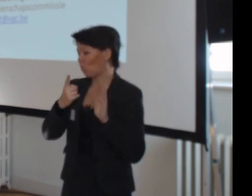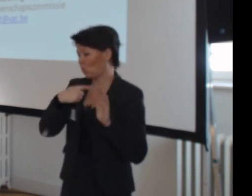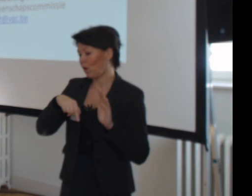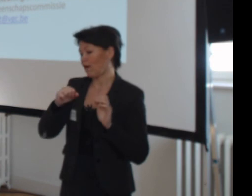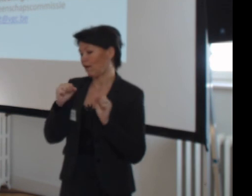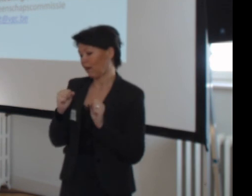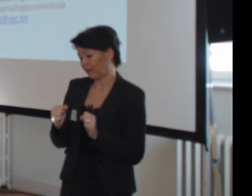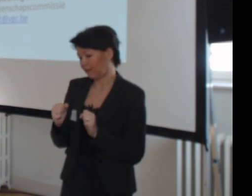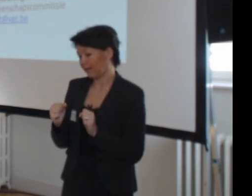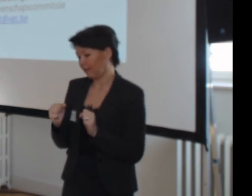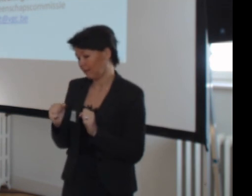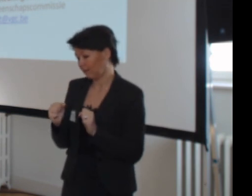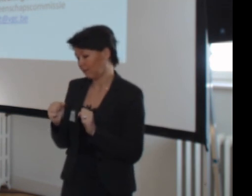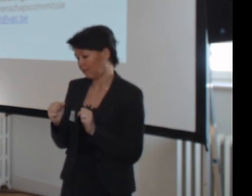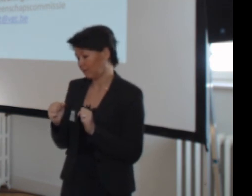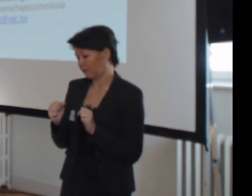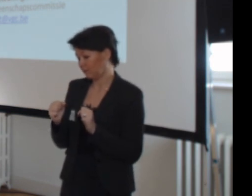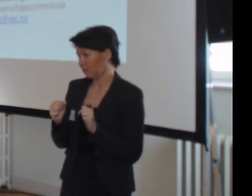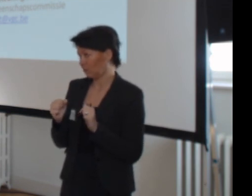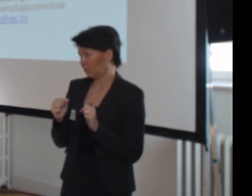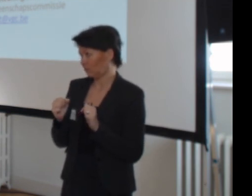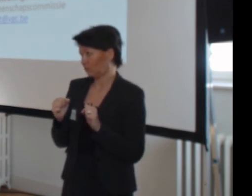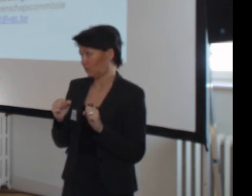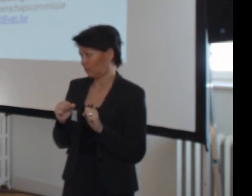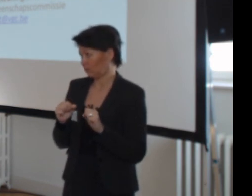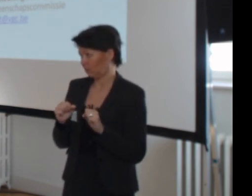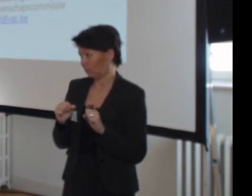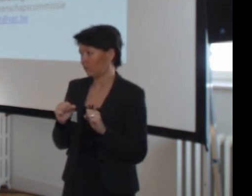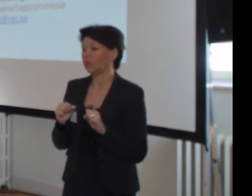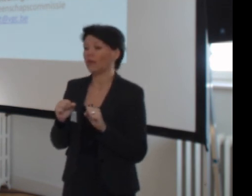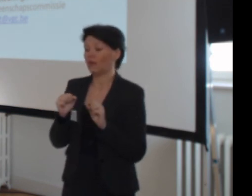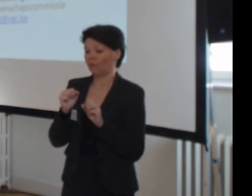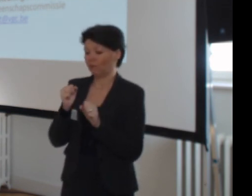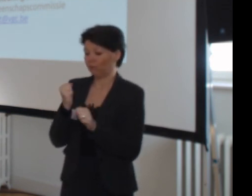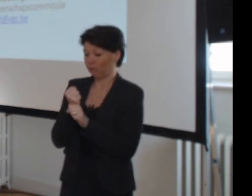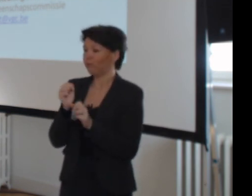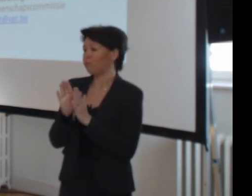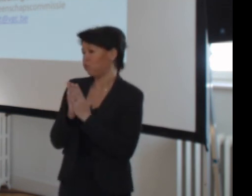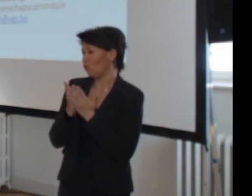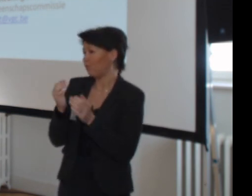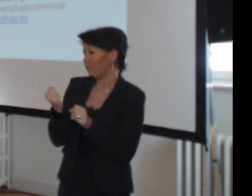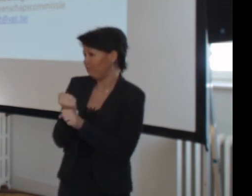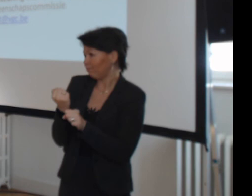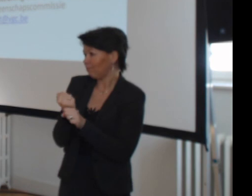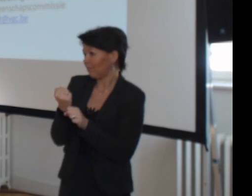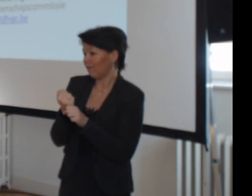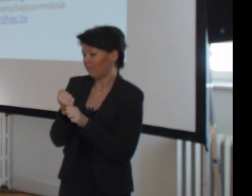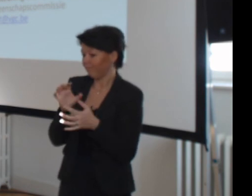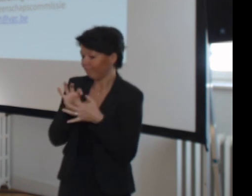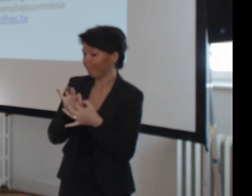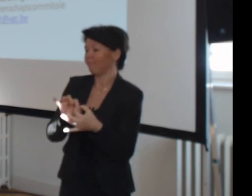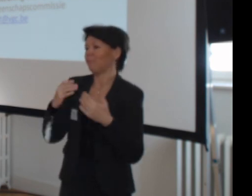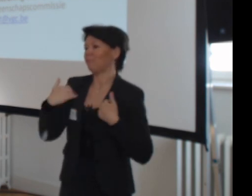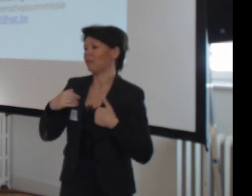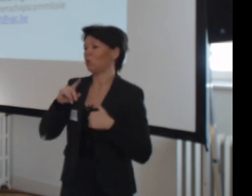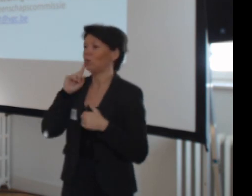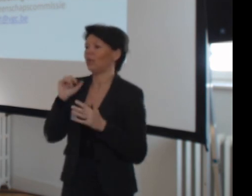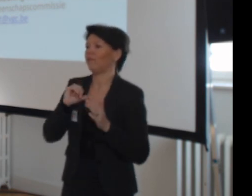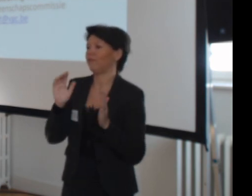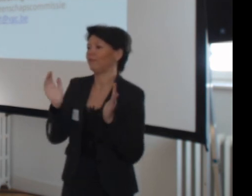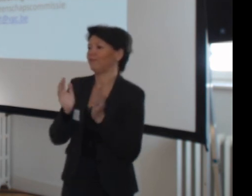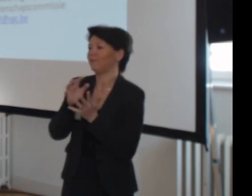to produce talking books to persons with print disabilities. But that doesn't